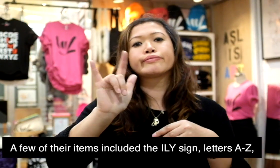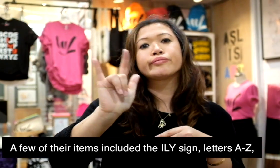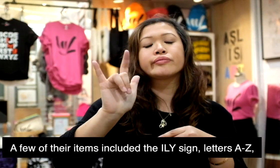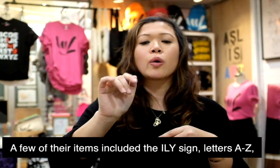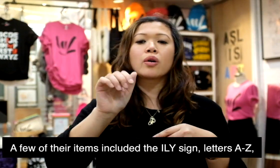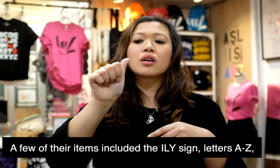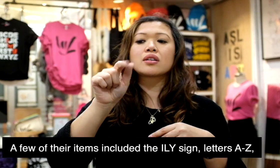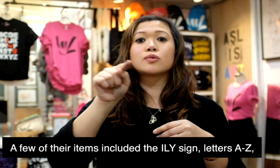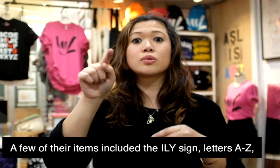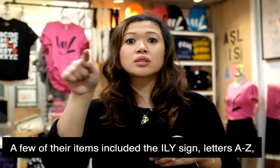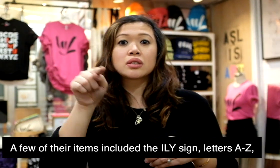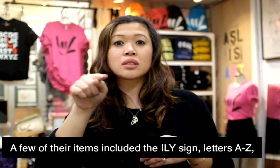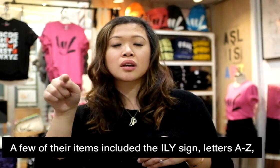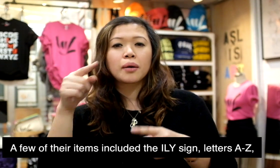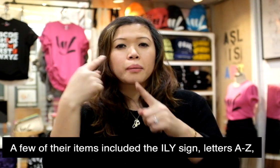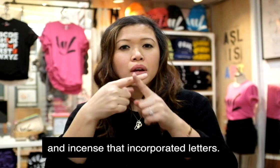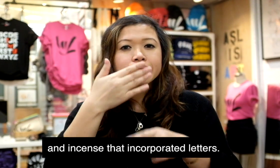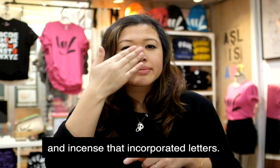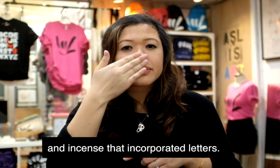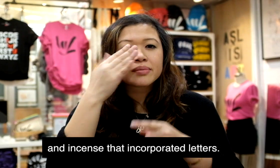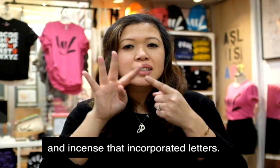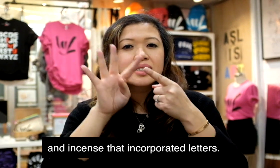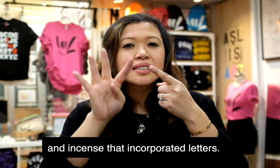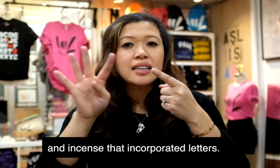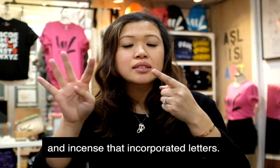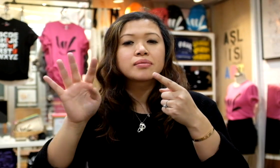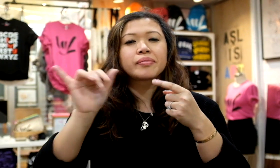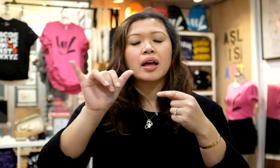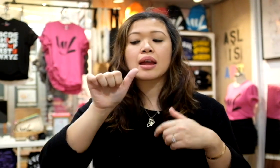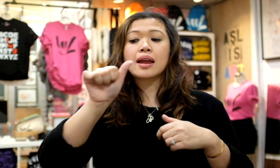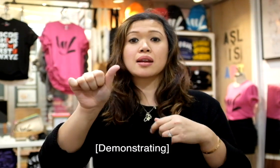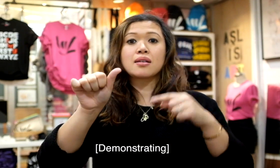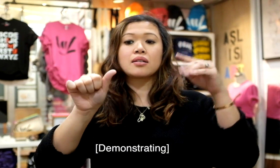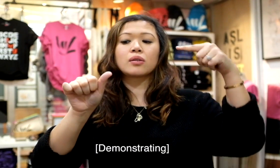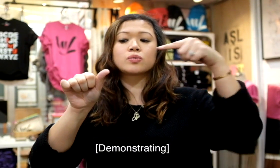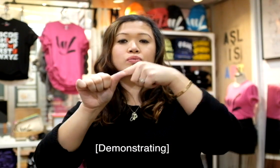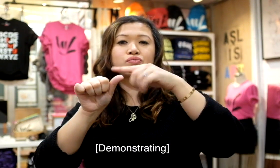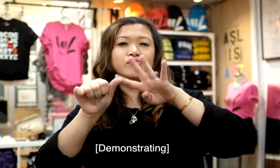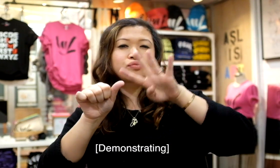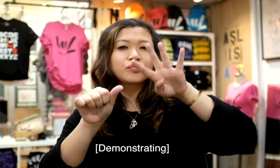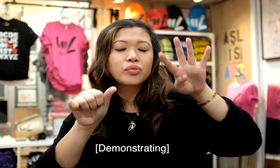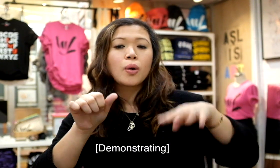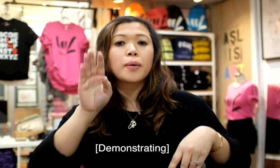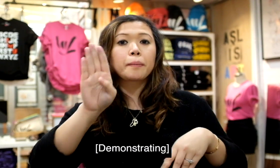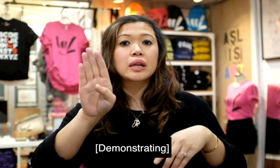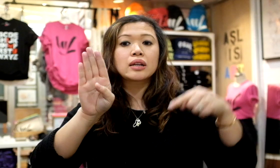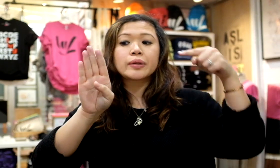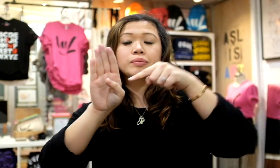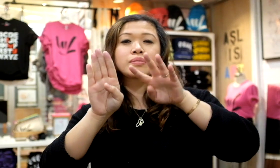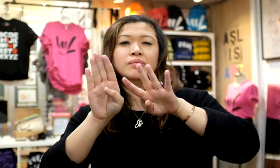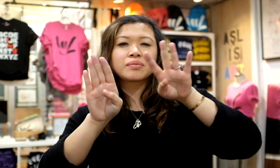A few of the items were the I love you sign and the letter signs A through Z, and they were scented, like there was the A and there was the